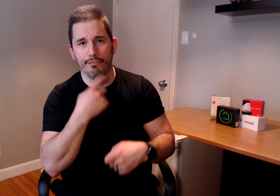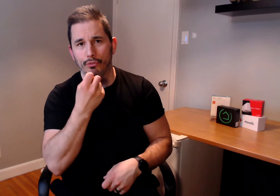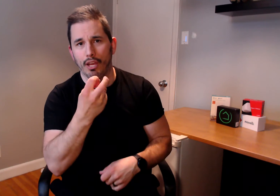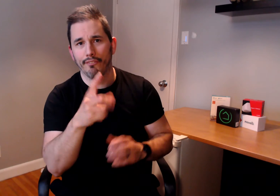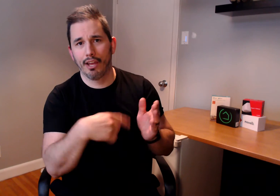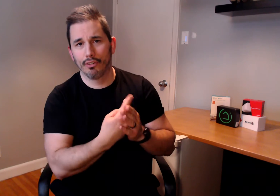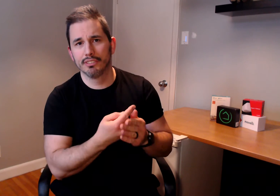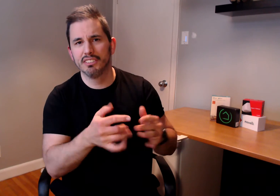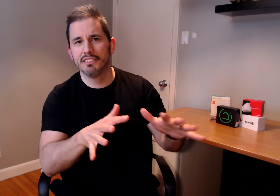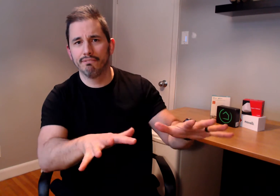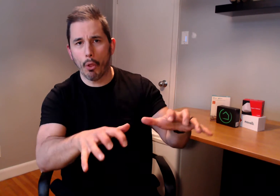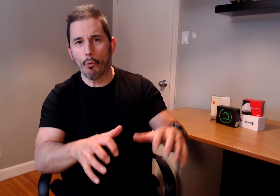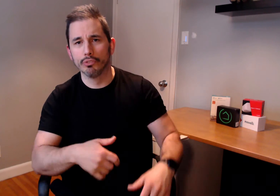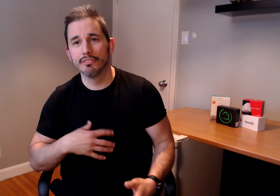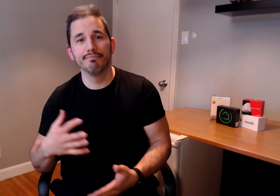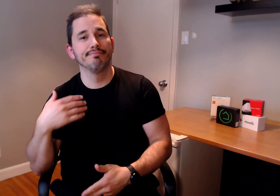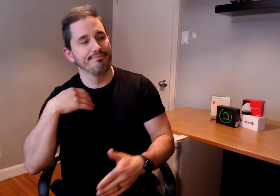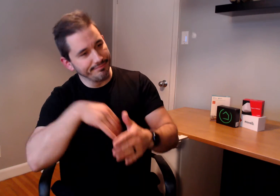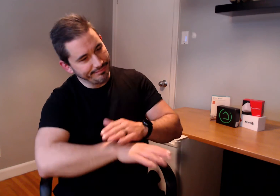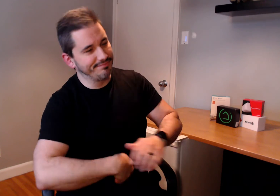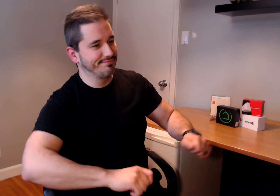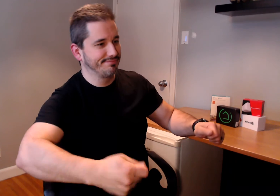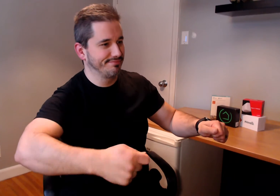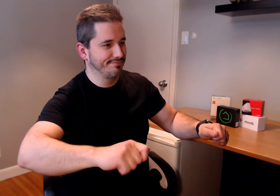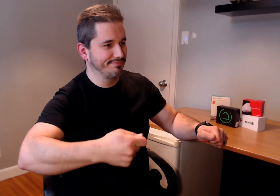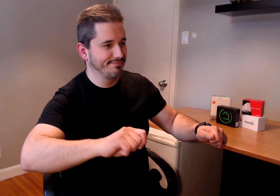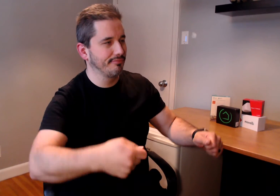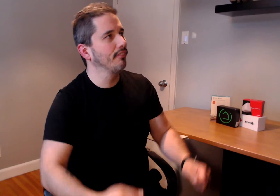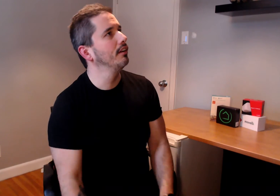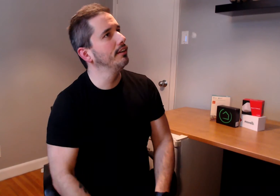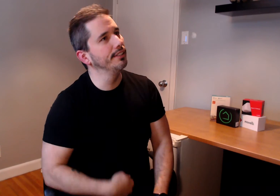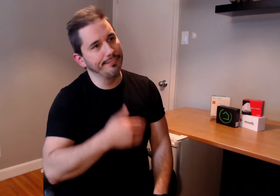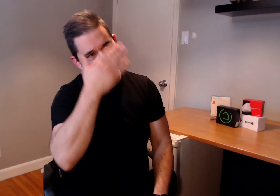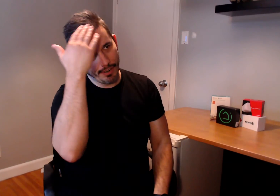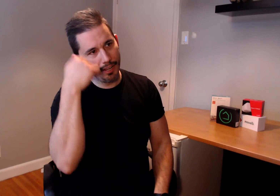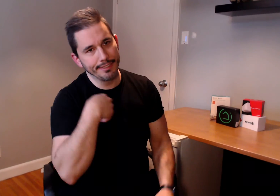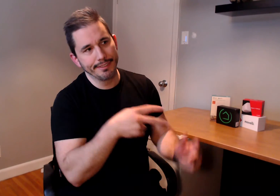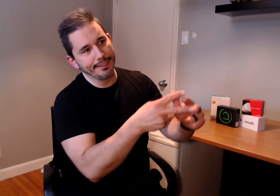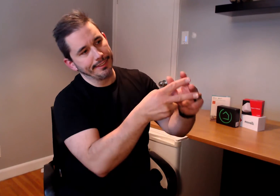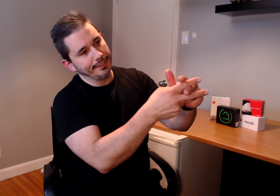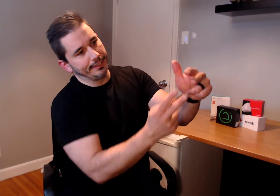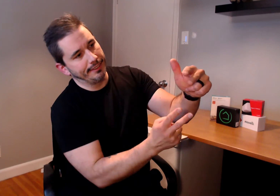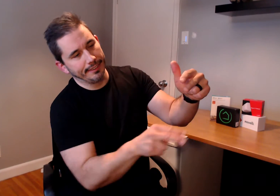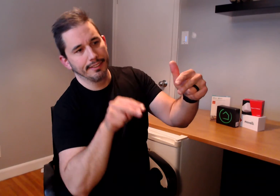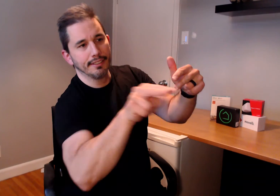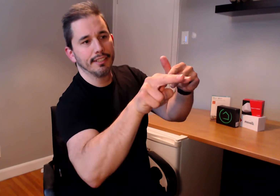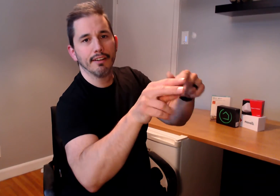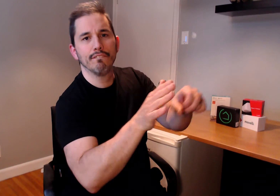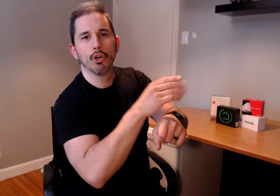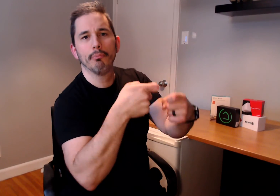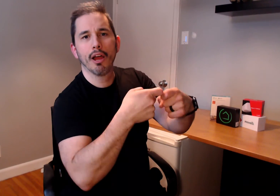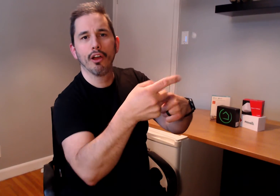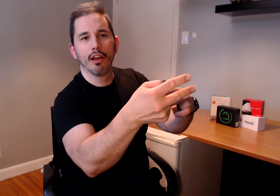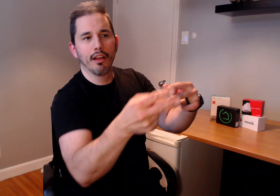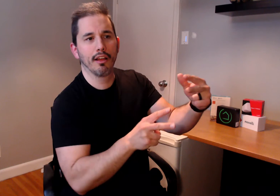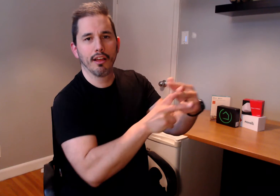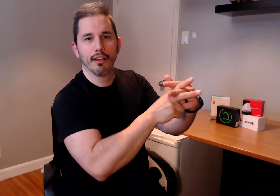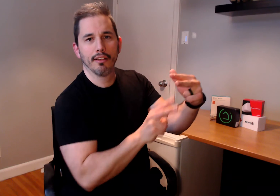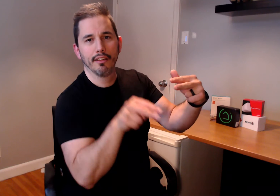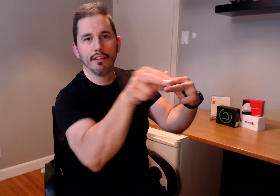But your car's been sitting there cold for 12 hours, and you go to crank the engine and it doesn't turn on. You